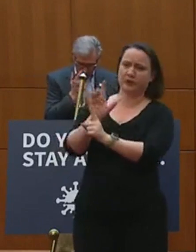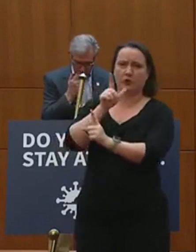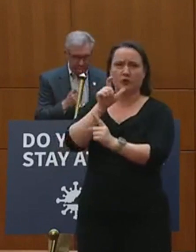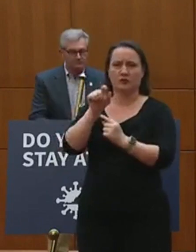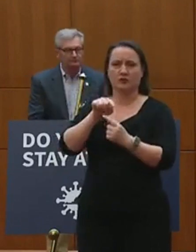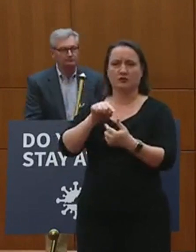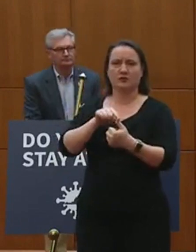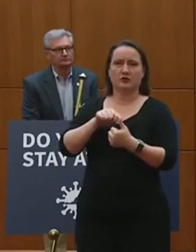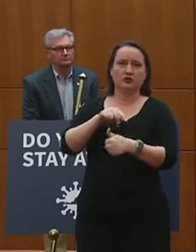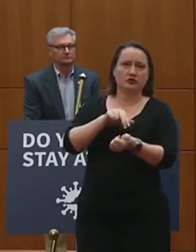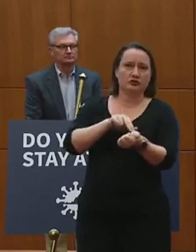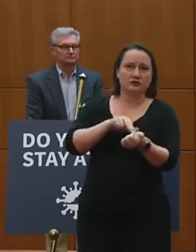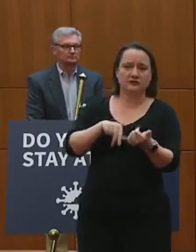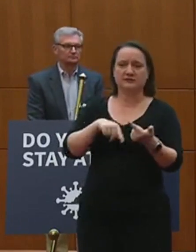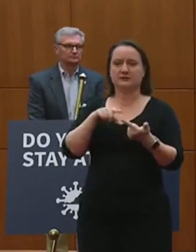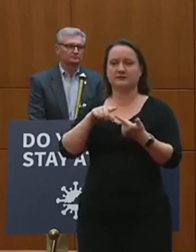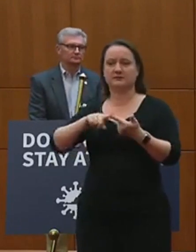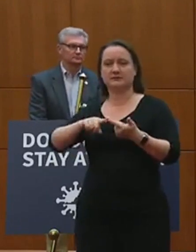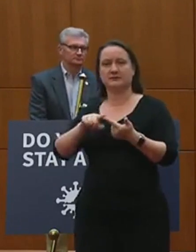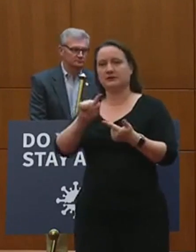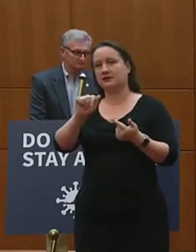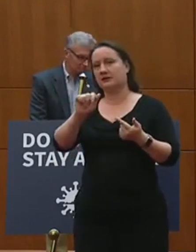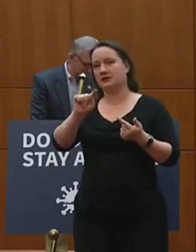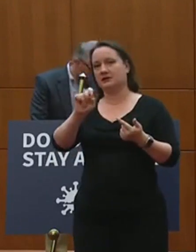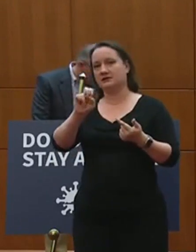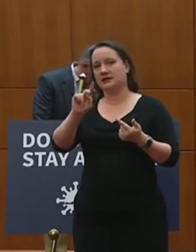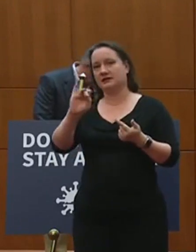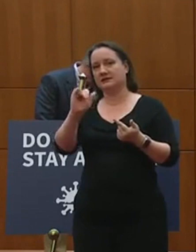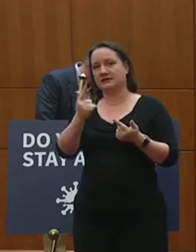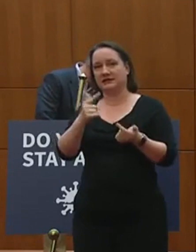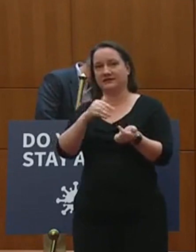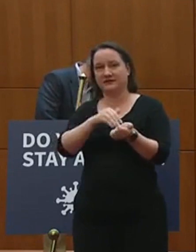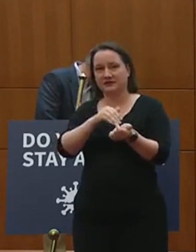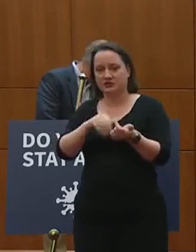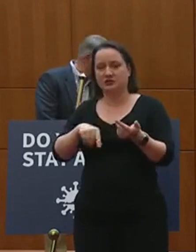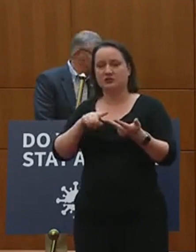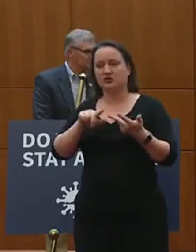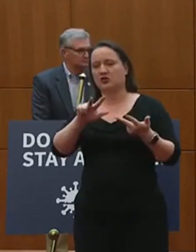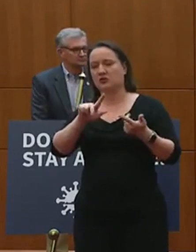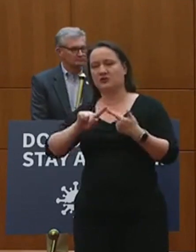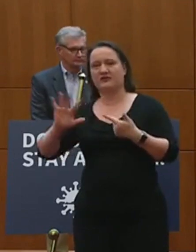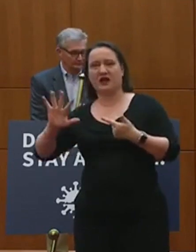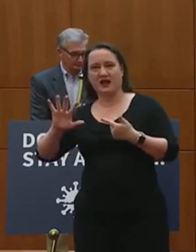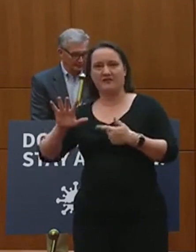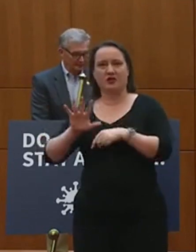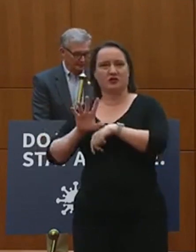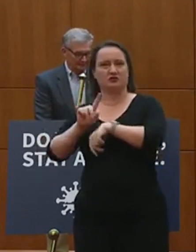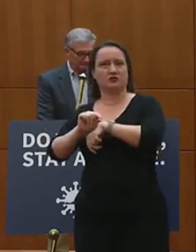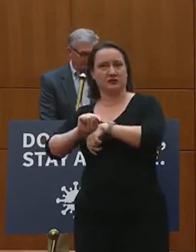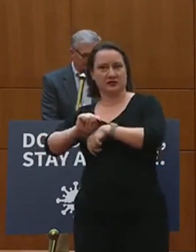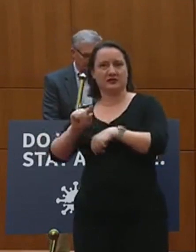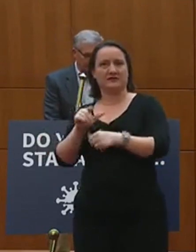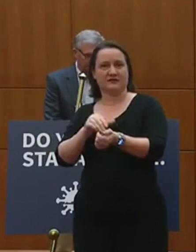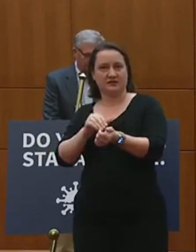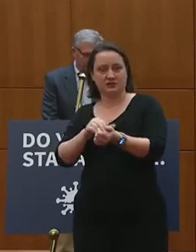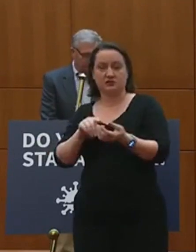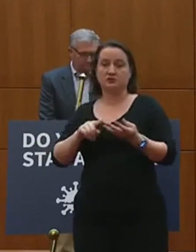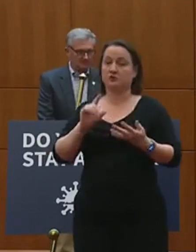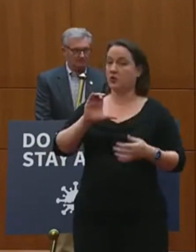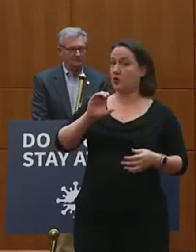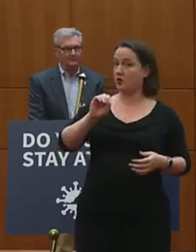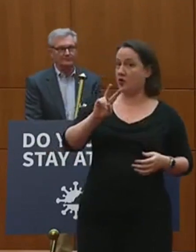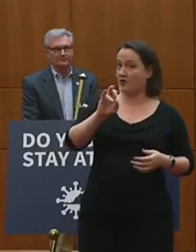an attending physician, 3 to 5 consulting physicians. In the case of COVID-19, a cardiologist,